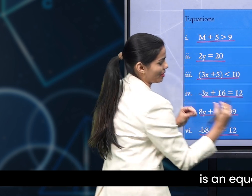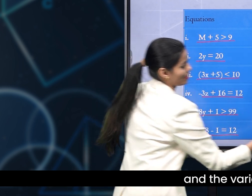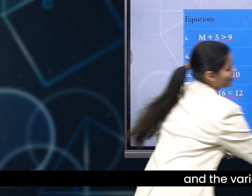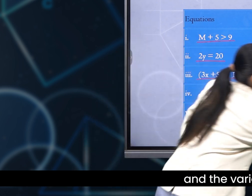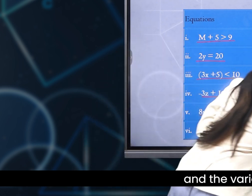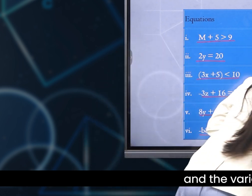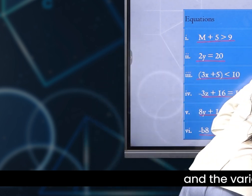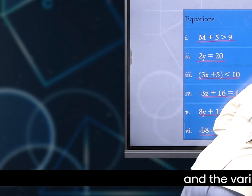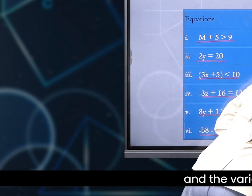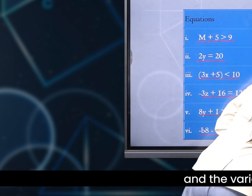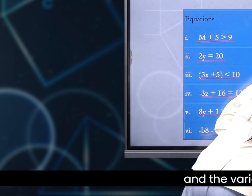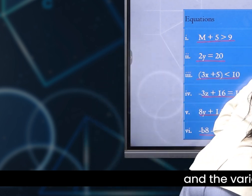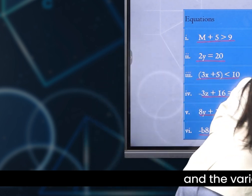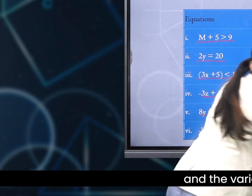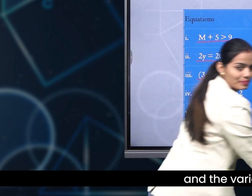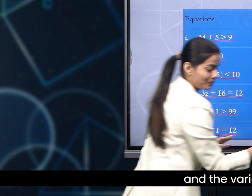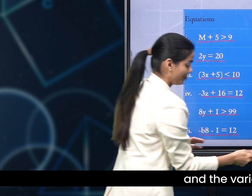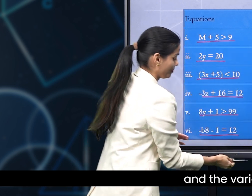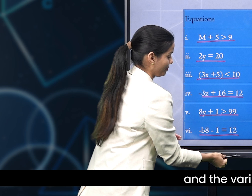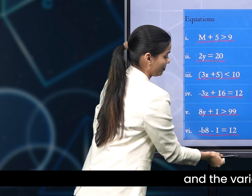And the variable is b.